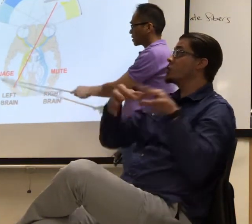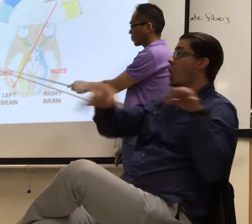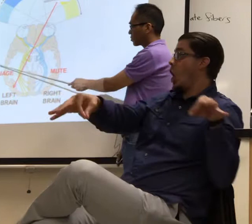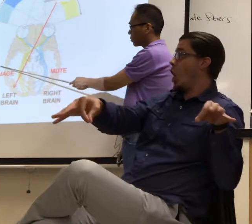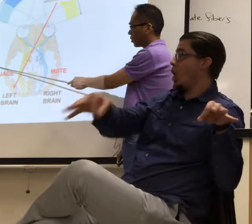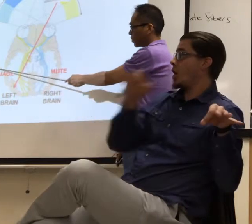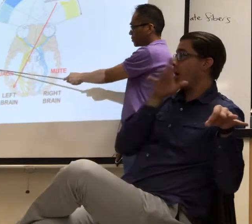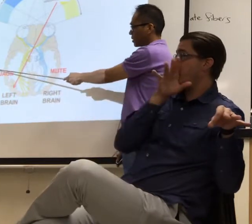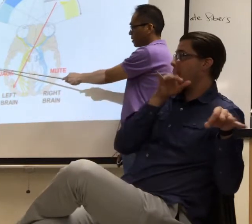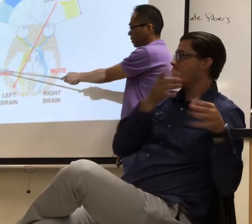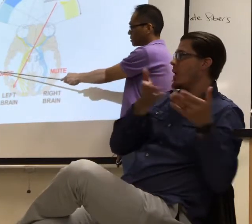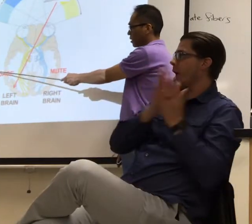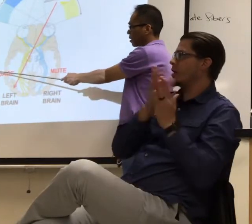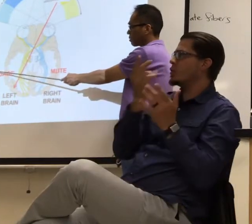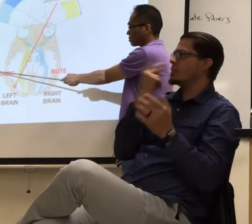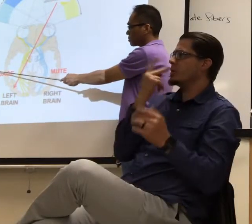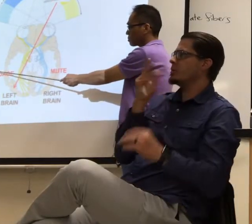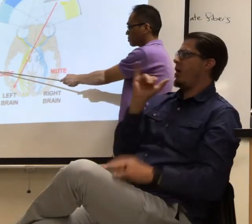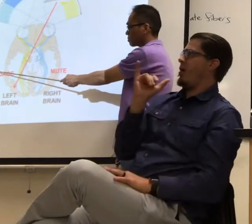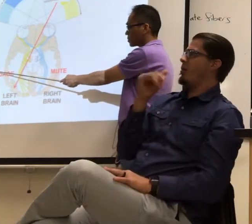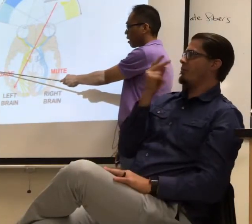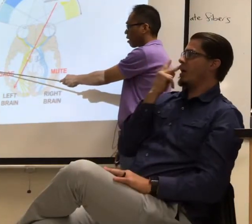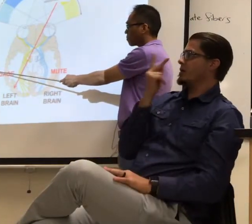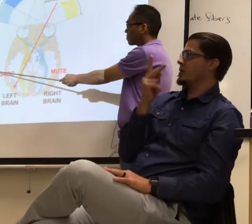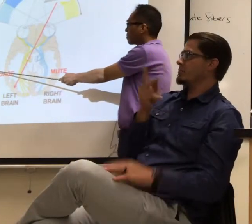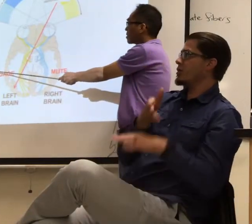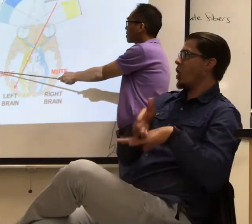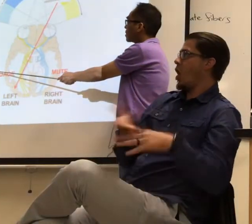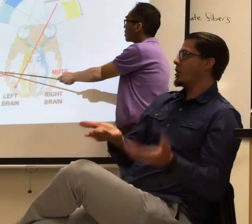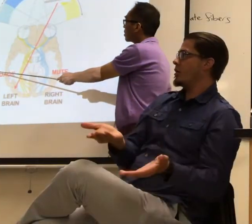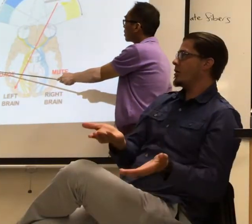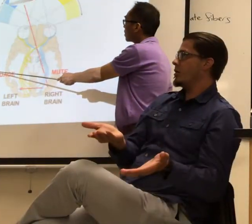when you ask the person, what do you see? They'll say, oh, saw.